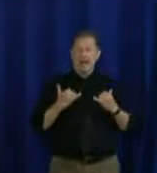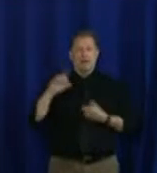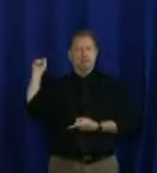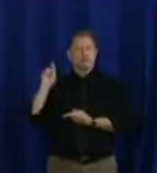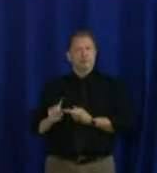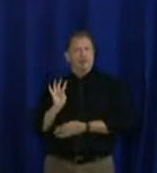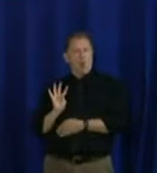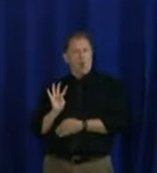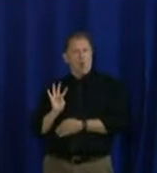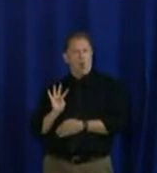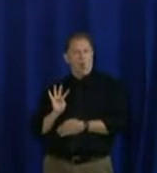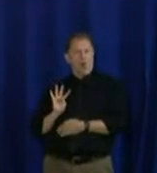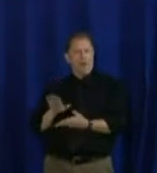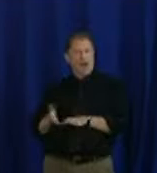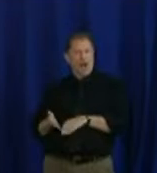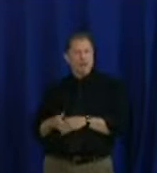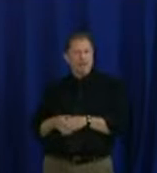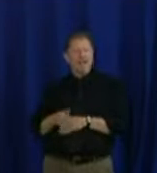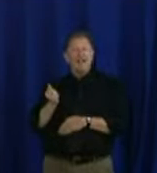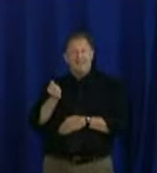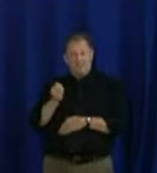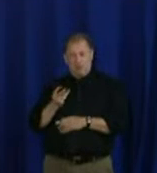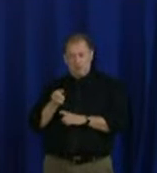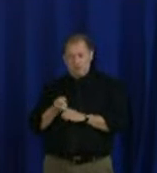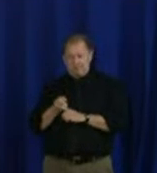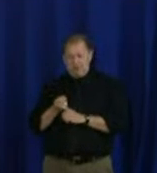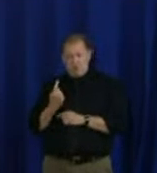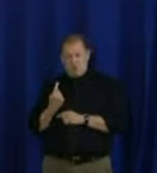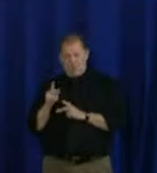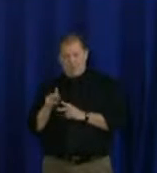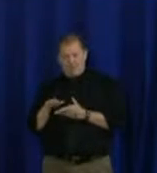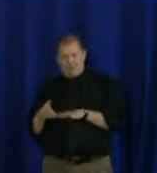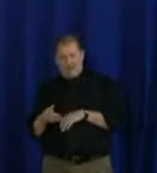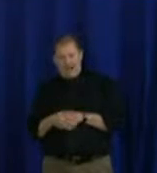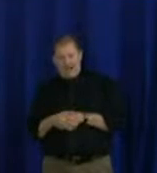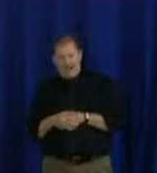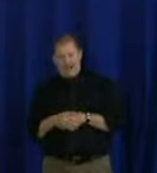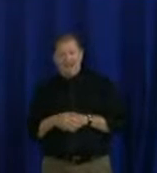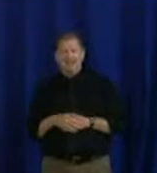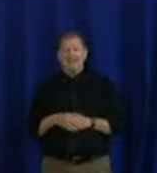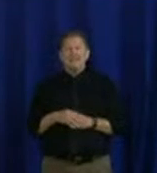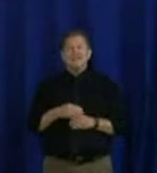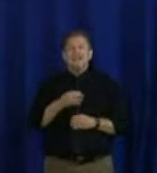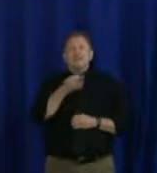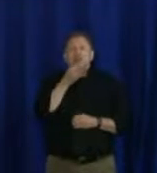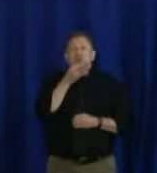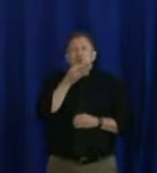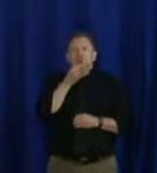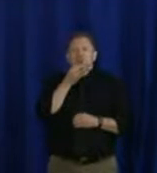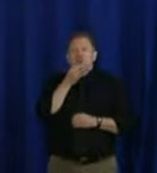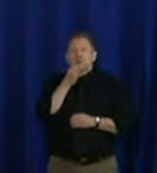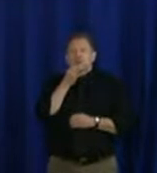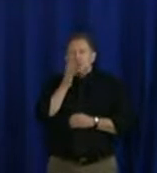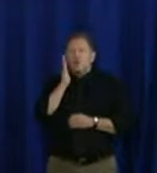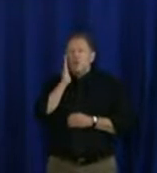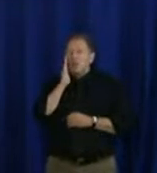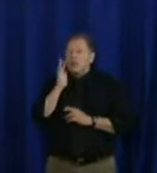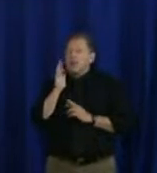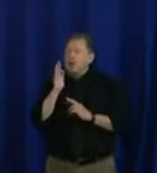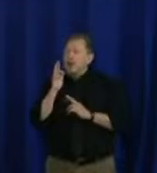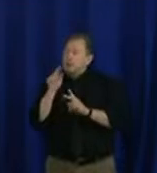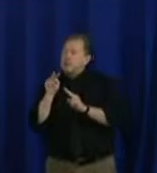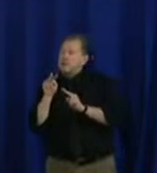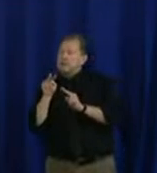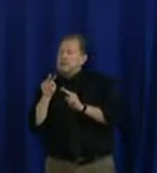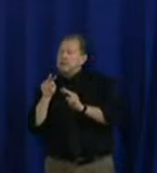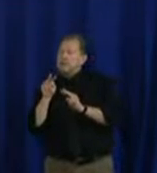we've had a few days with just 1 death. I anticipate likely soon we'll have our first day, finally, with no COVID-19 deaths here in